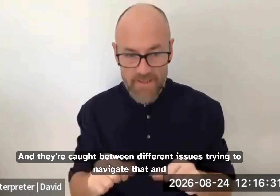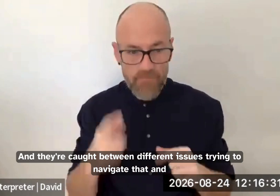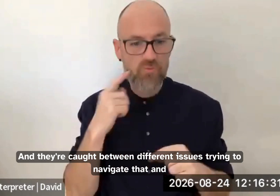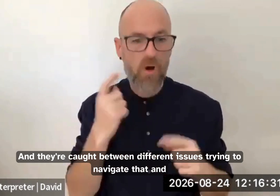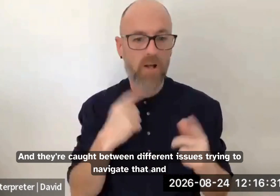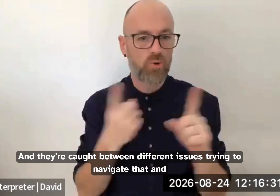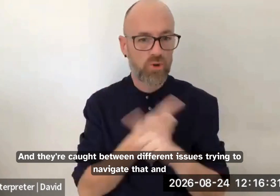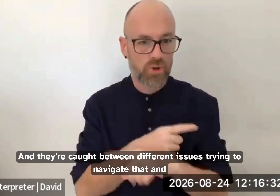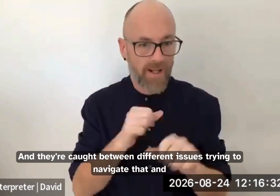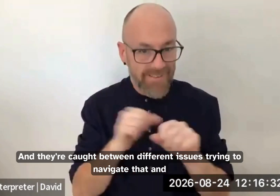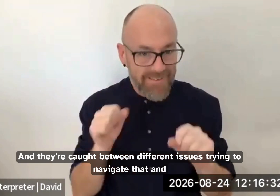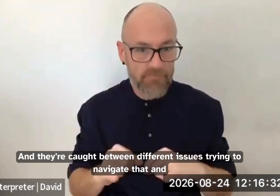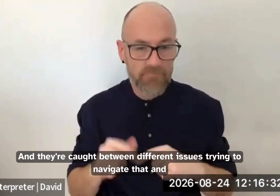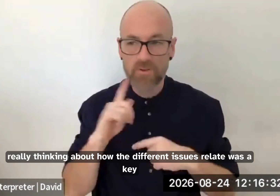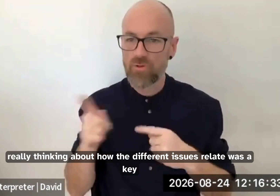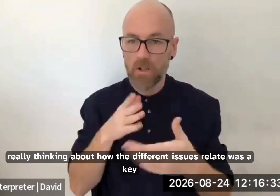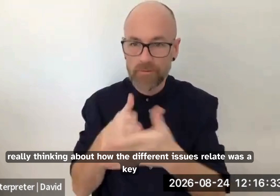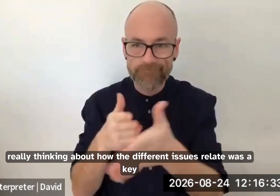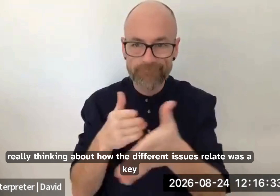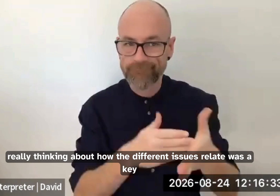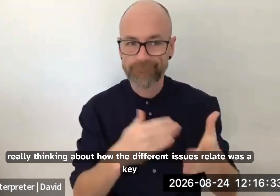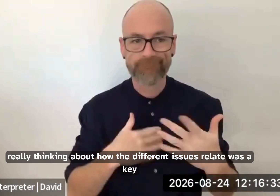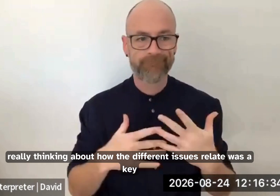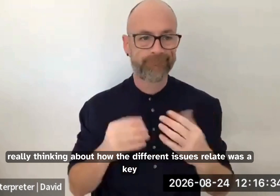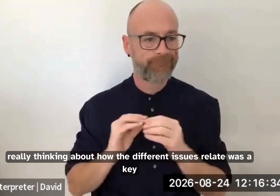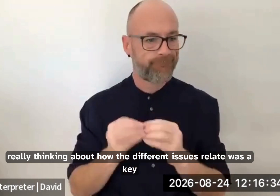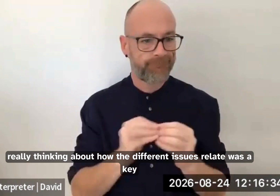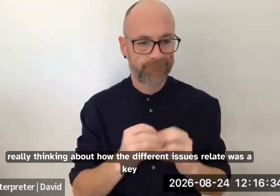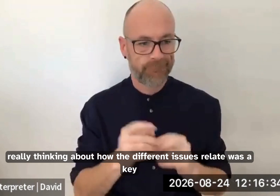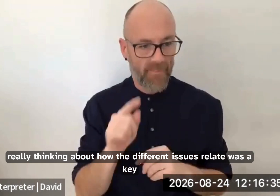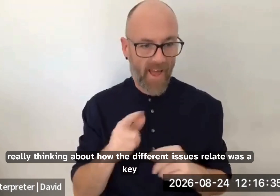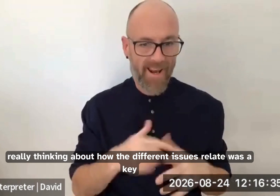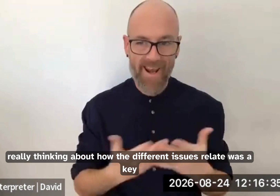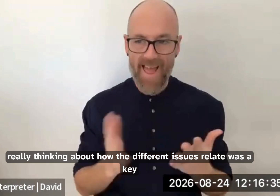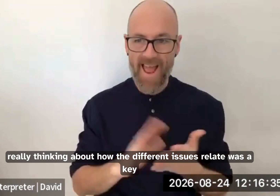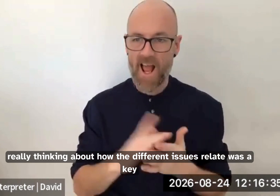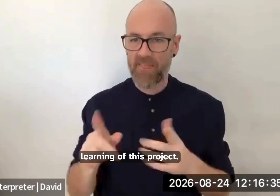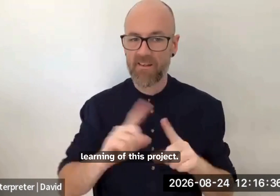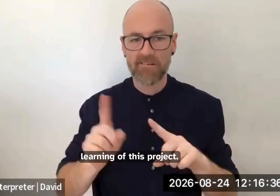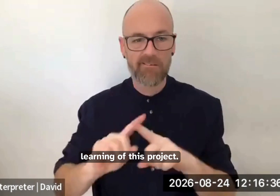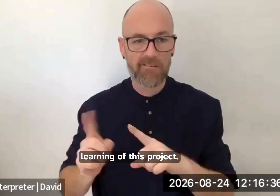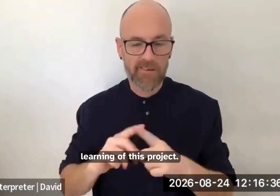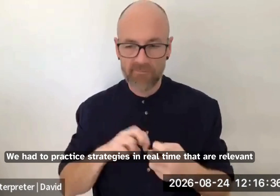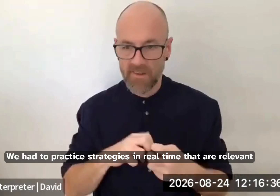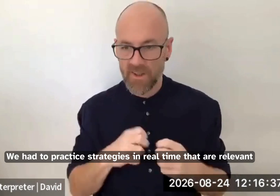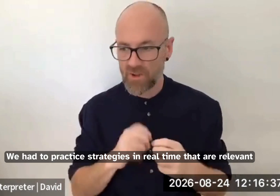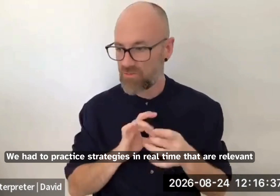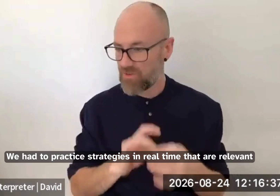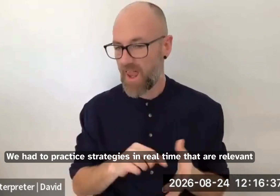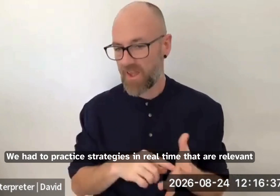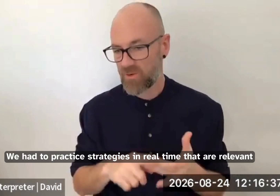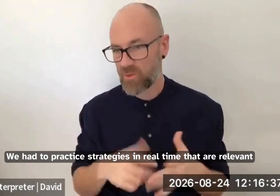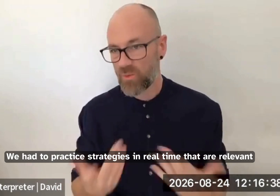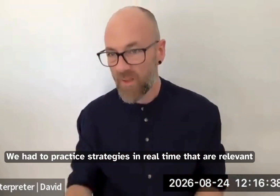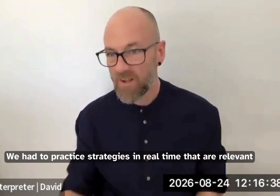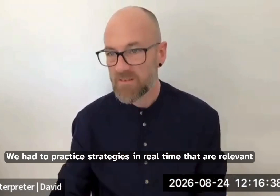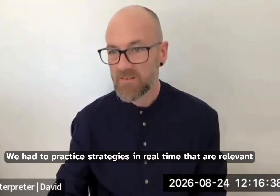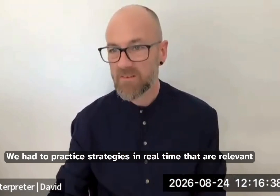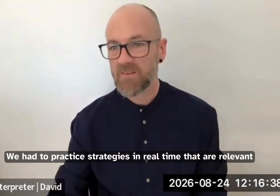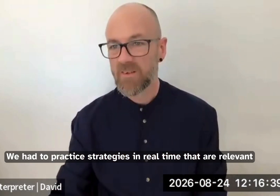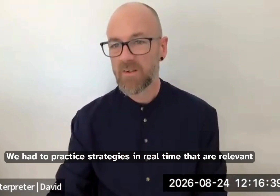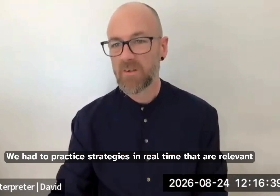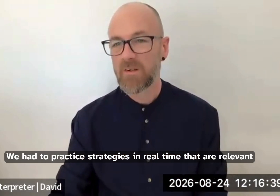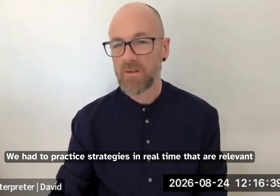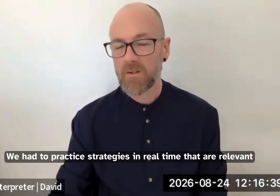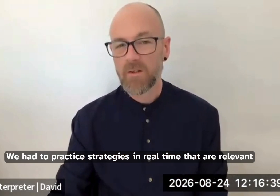between different issues trying to navigate that, and really thinking about how the different issues relate was a key learning of this project. We had to practice